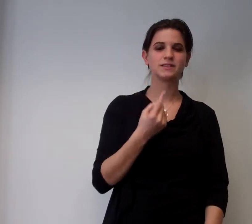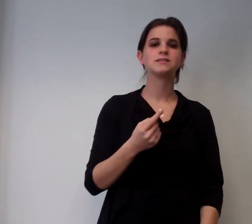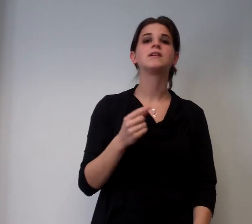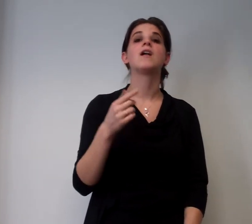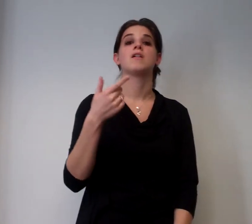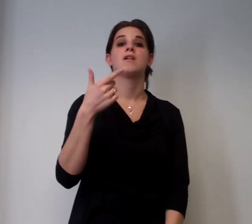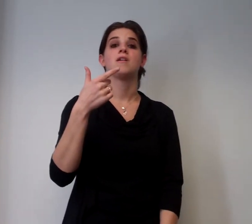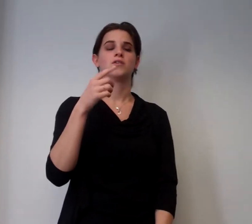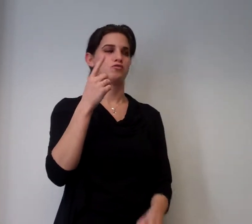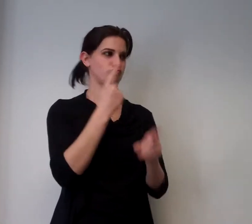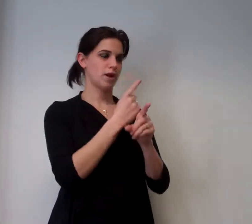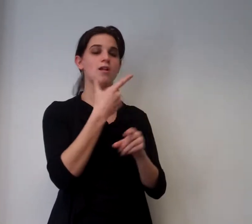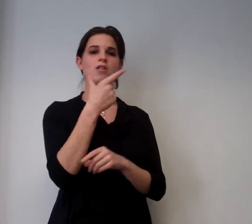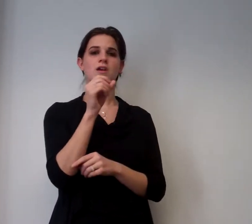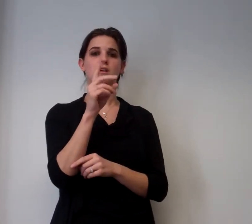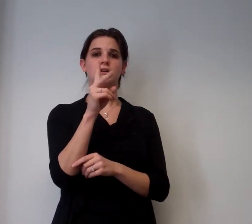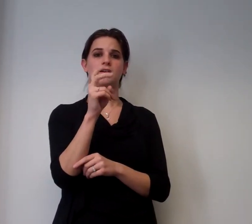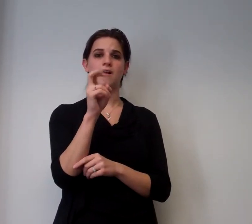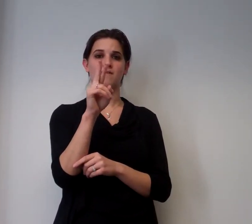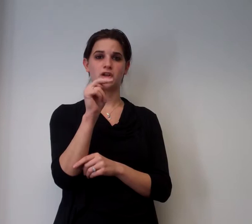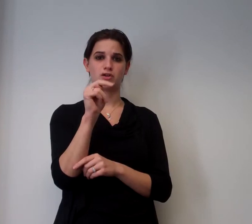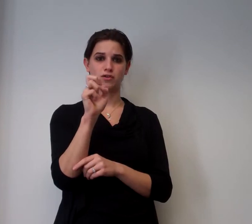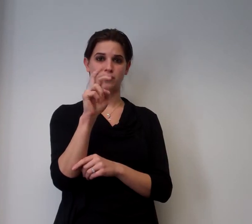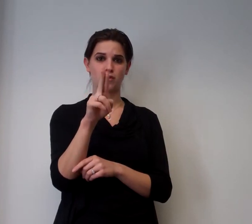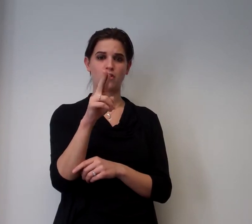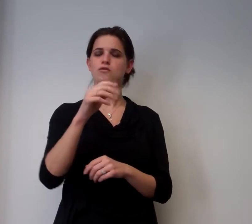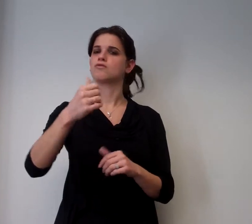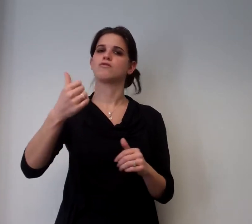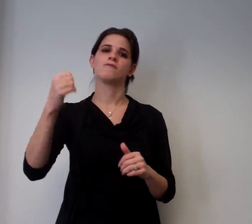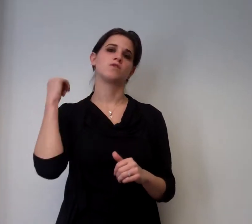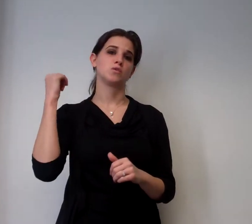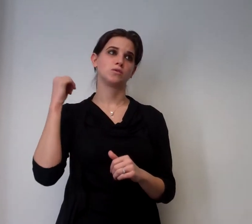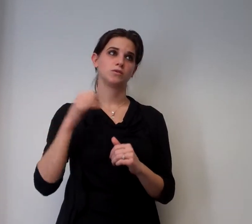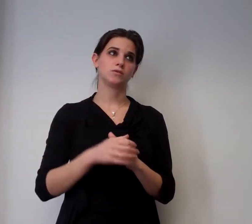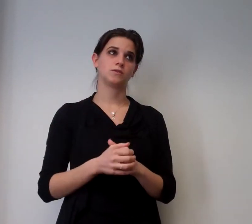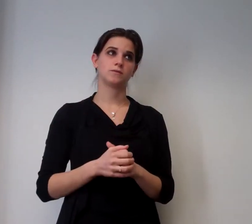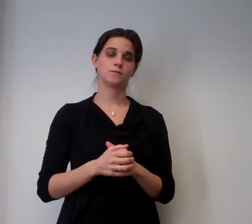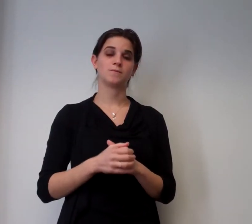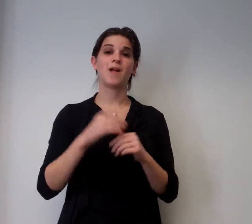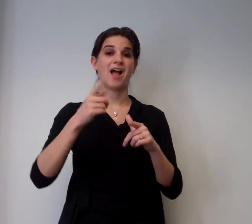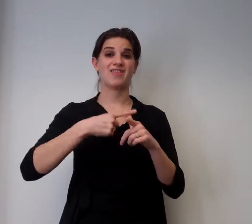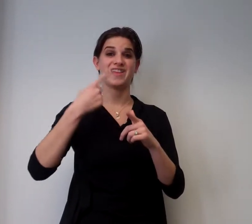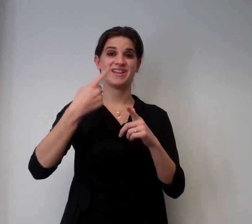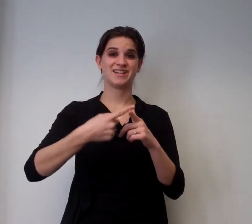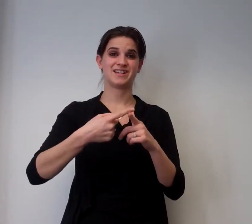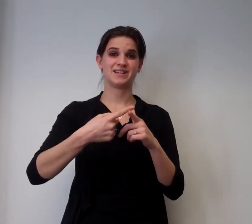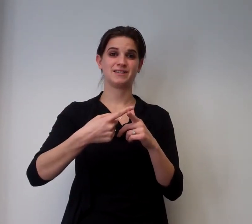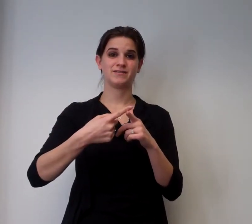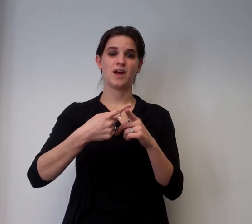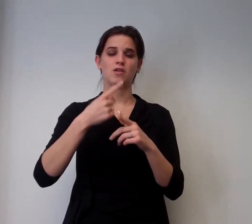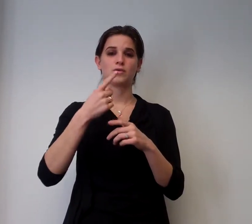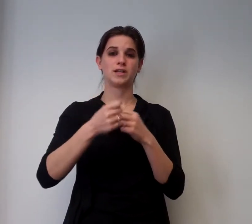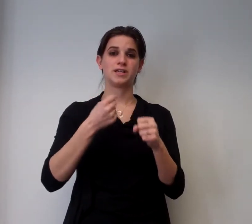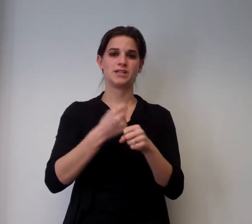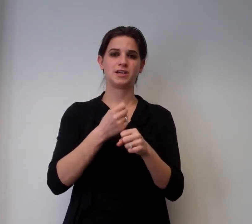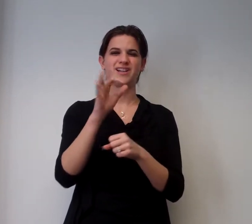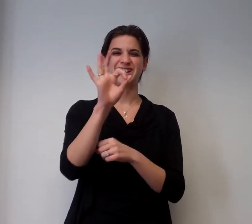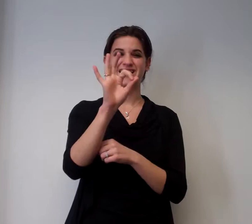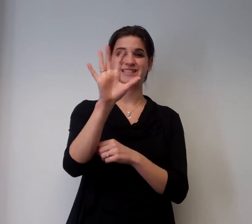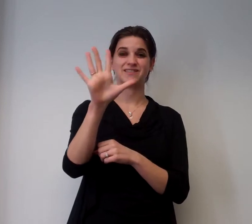this in Arkansas. He refused to such an extent that in the next year, he even did what? 1958.